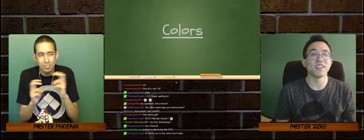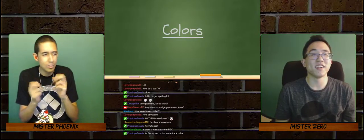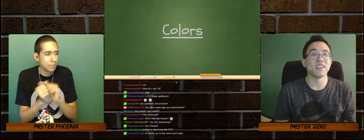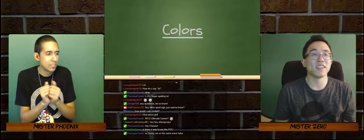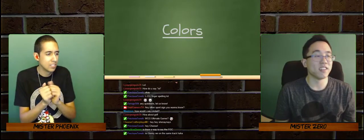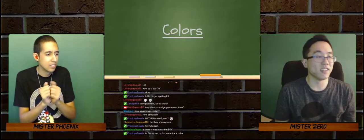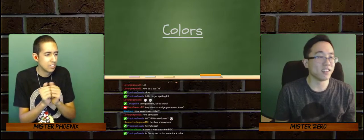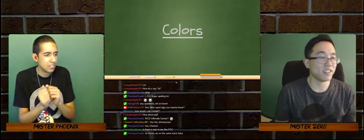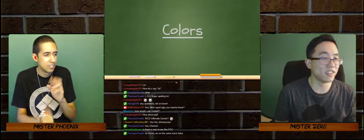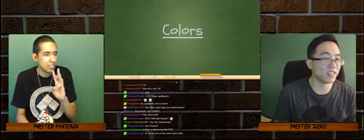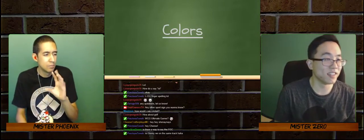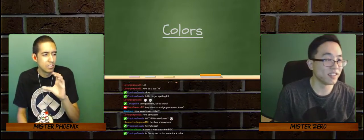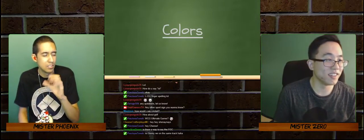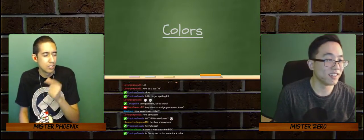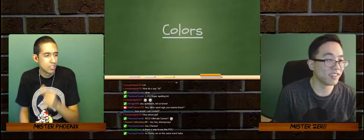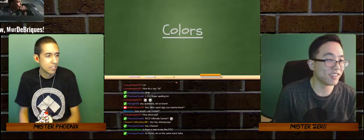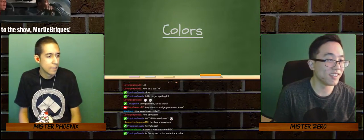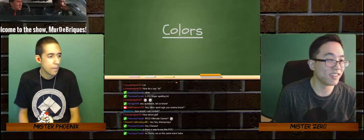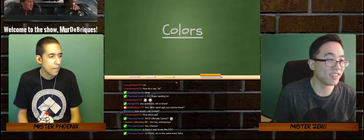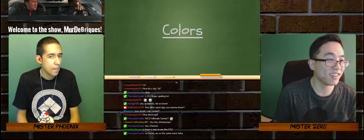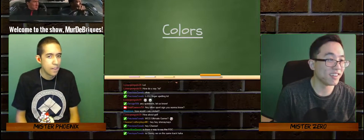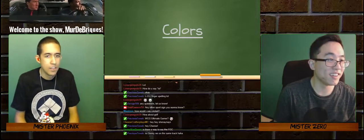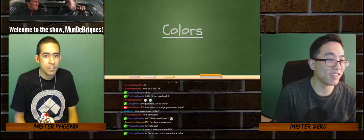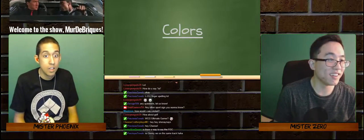tournament or competition. WCG.